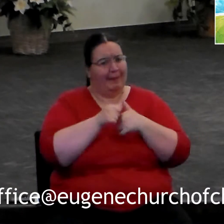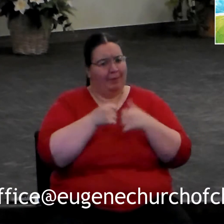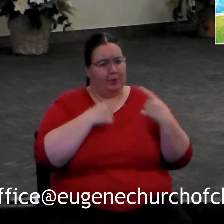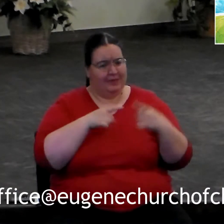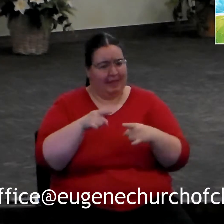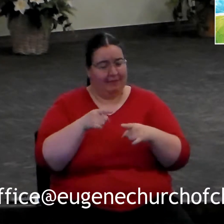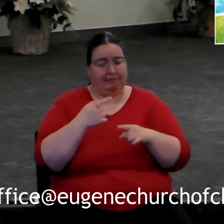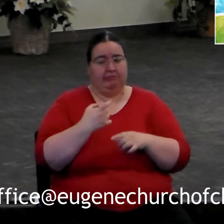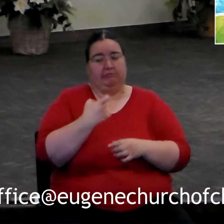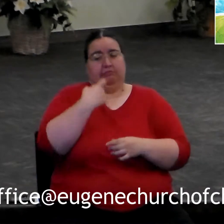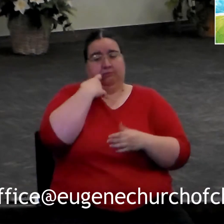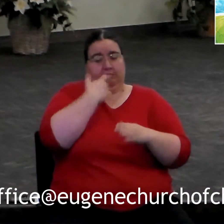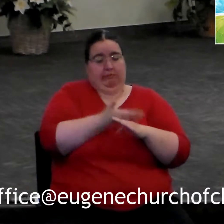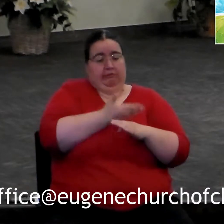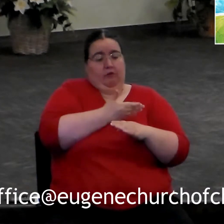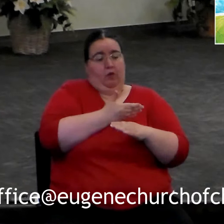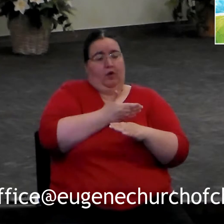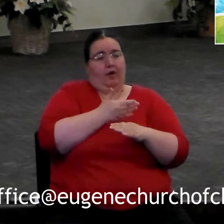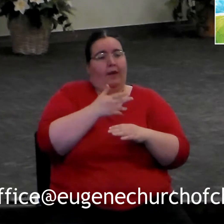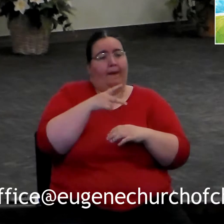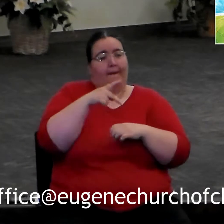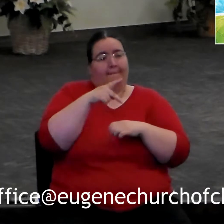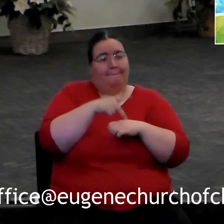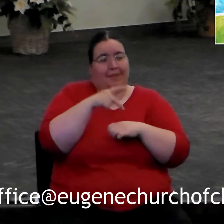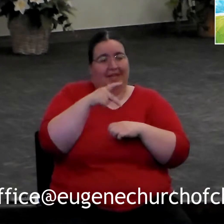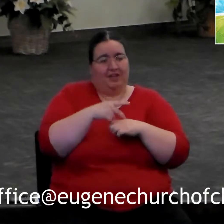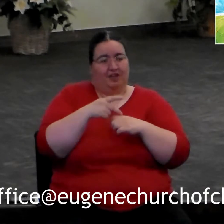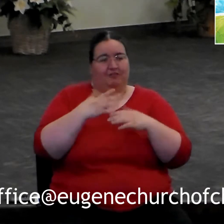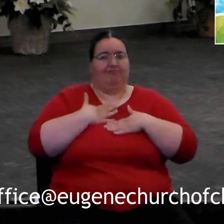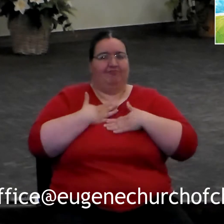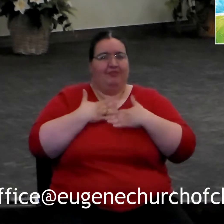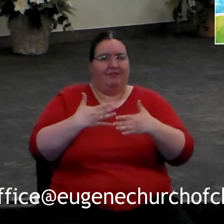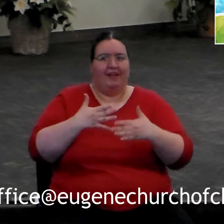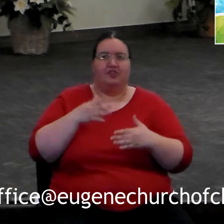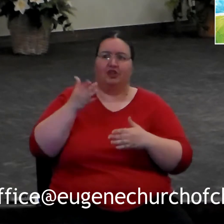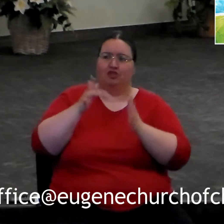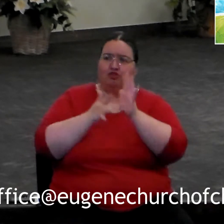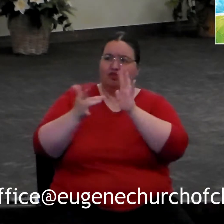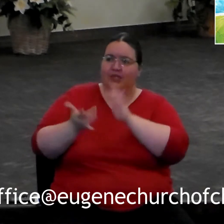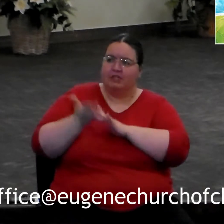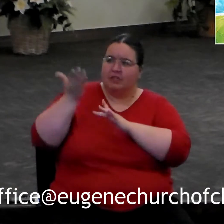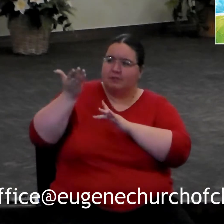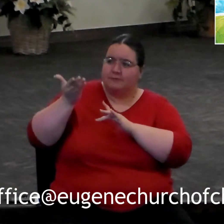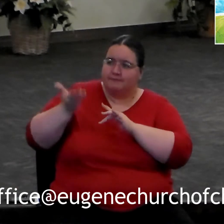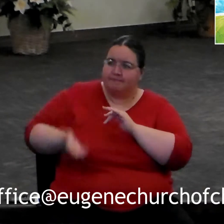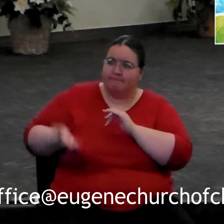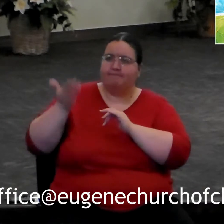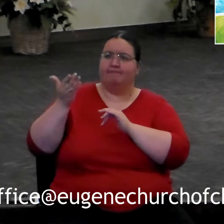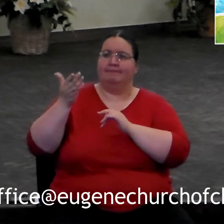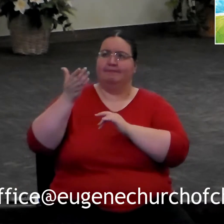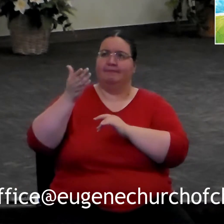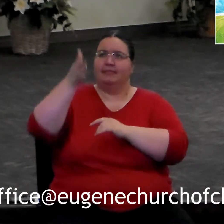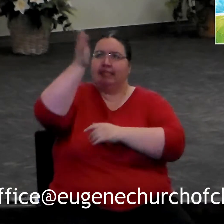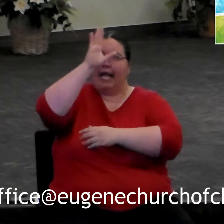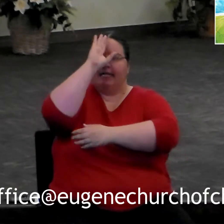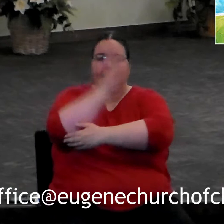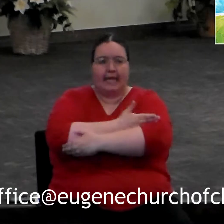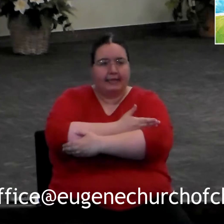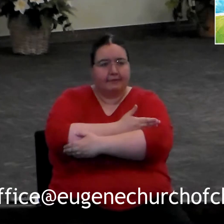of the living God, and this would be a foundational moment in the building of his church. And now that they've got their heads around that concept,